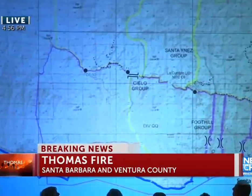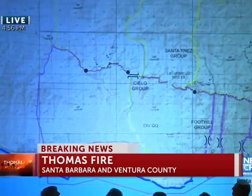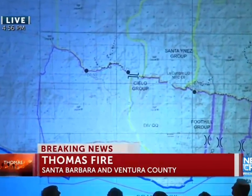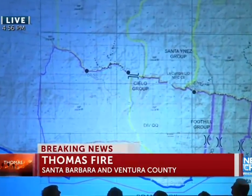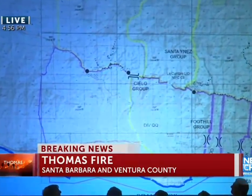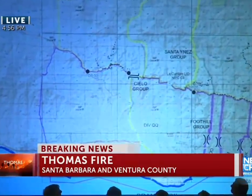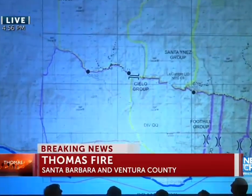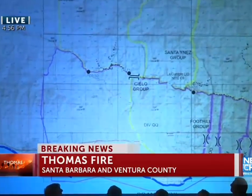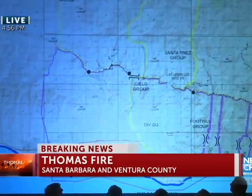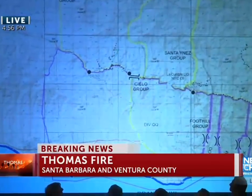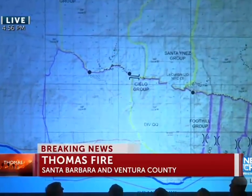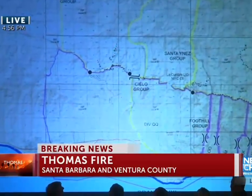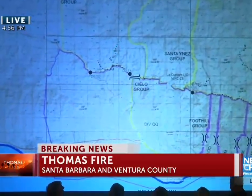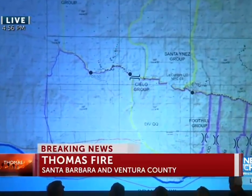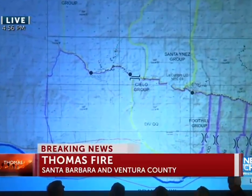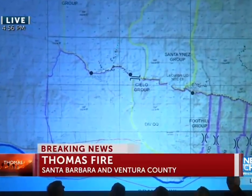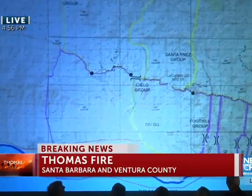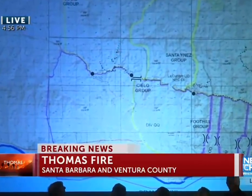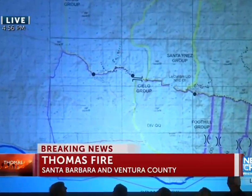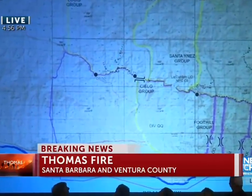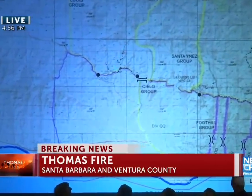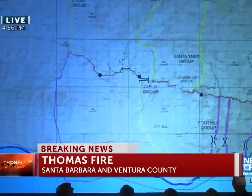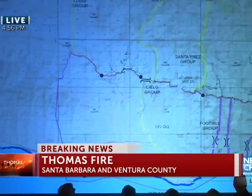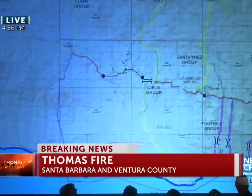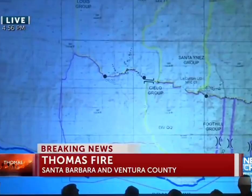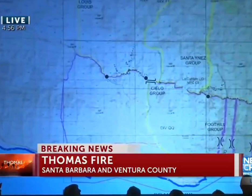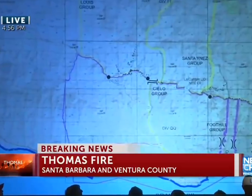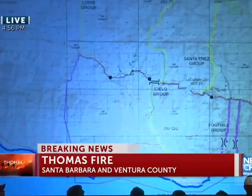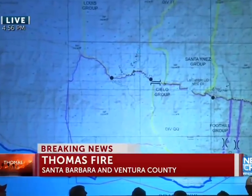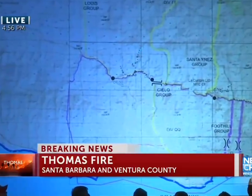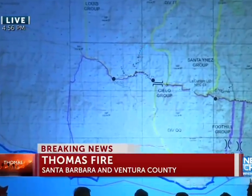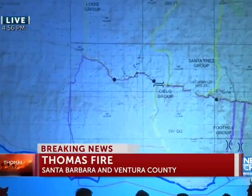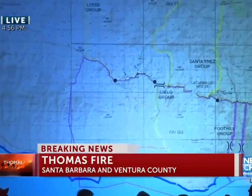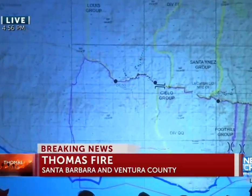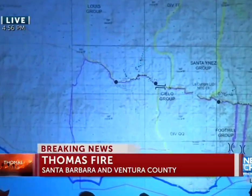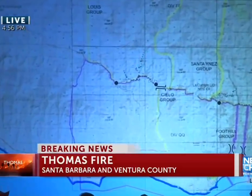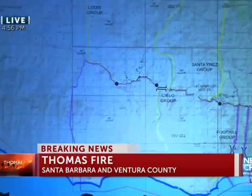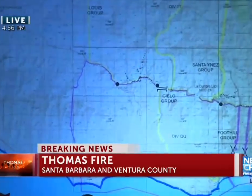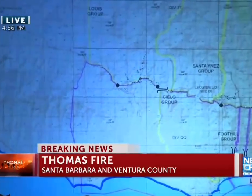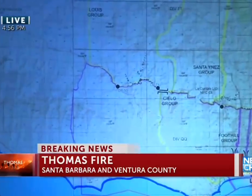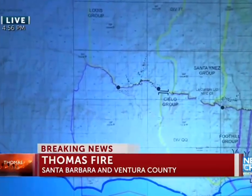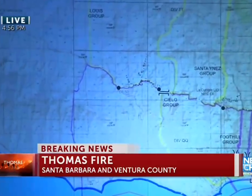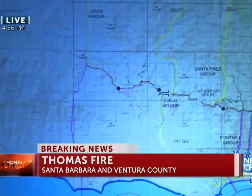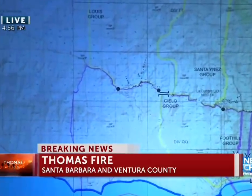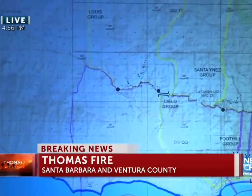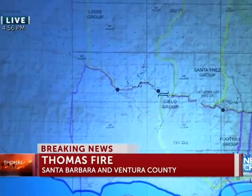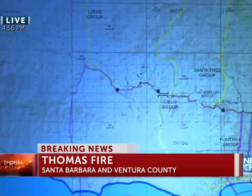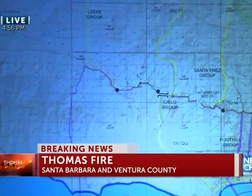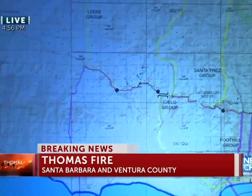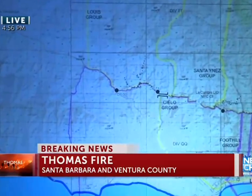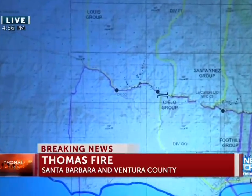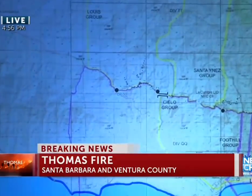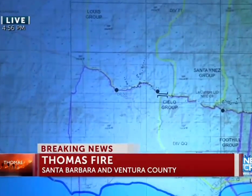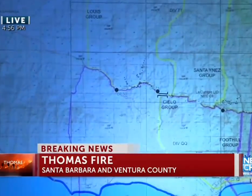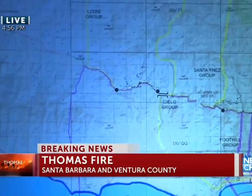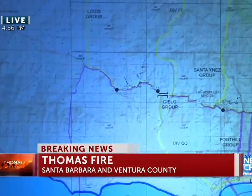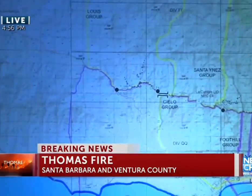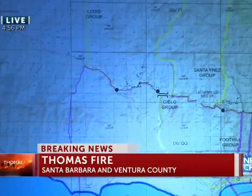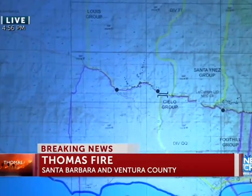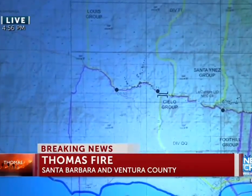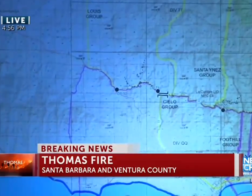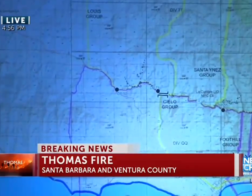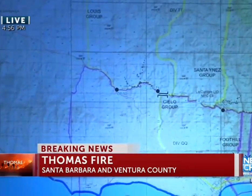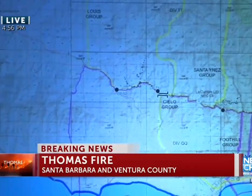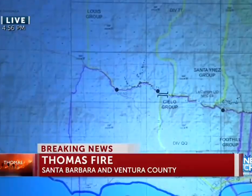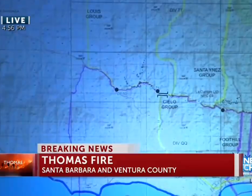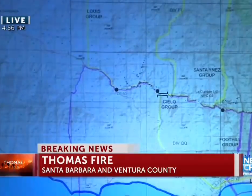Okay. So here, these, when they have dots in it, that means it's a proposed line we want to look at. If it has X's and dots like